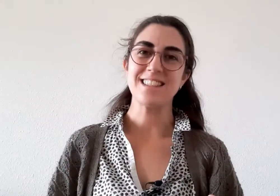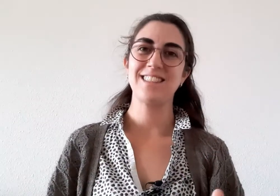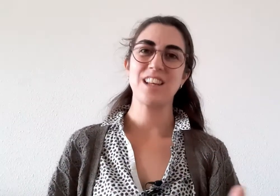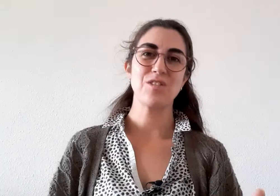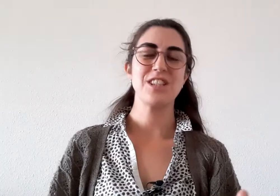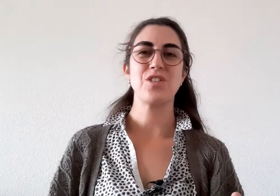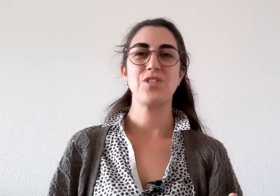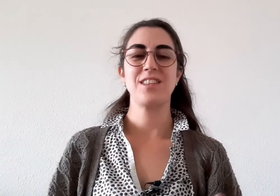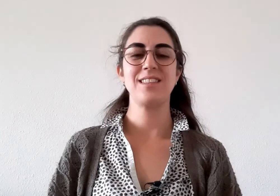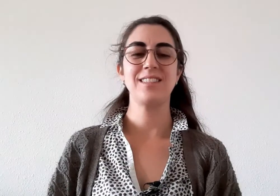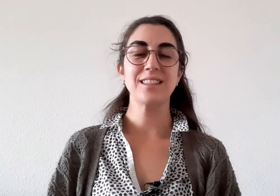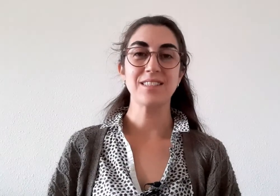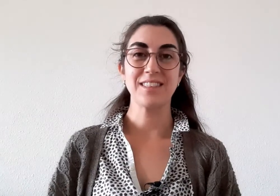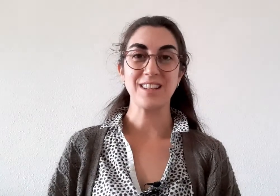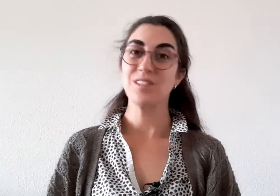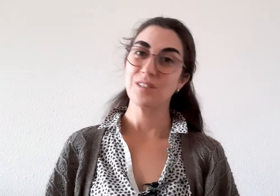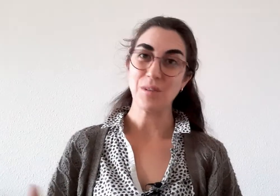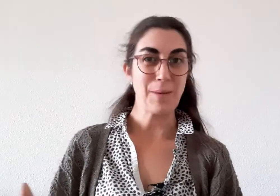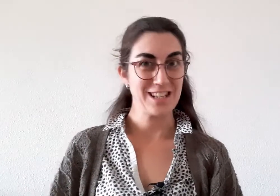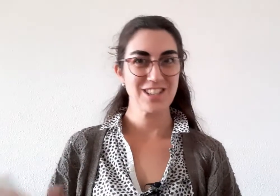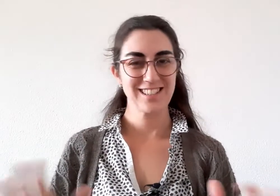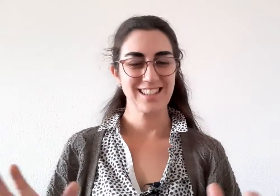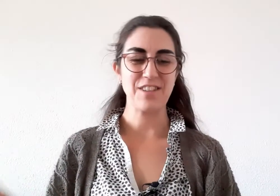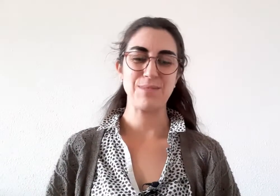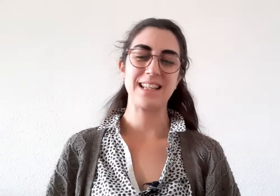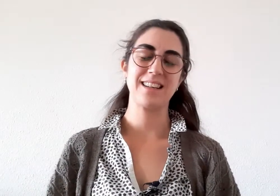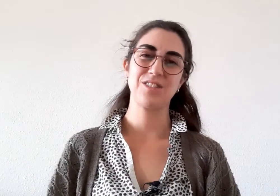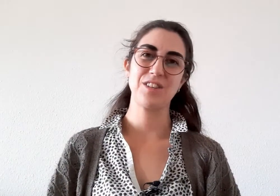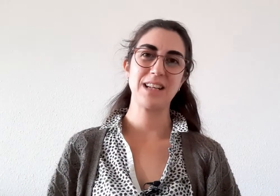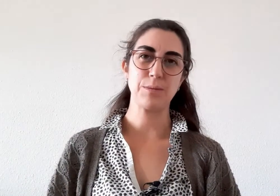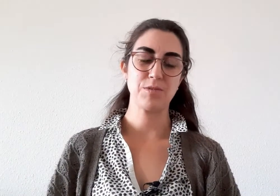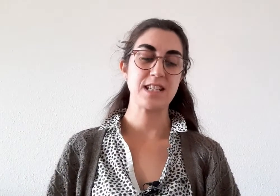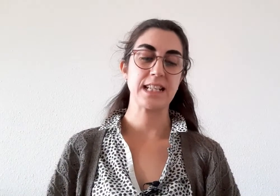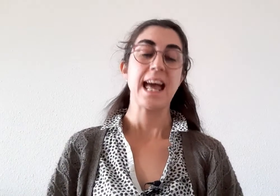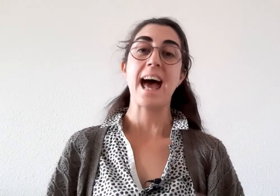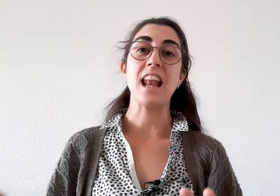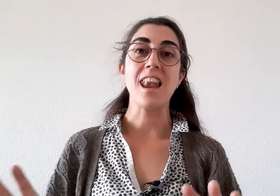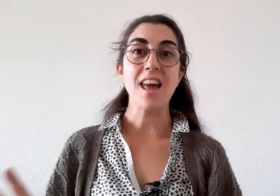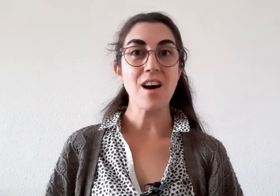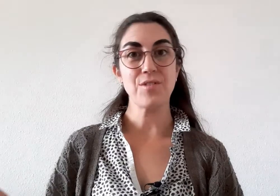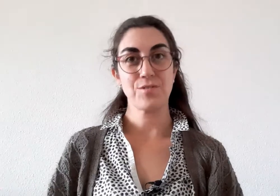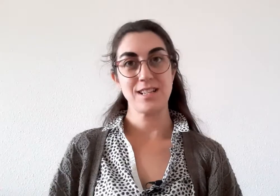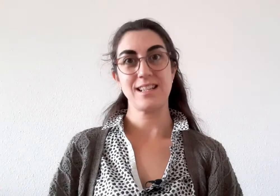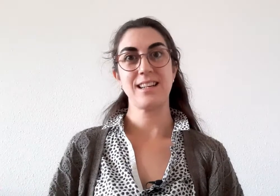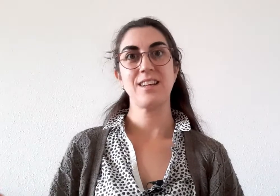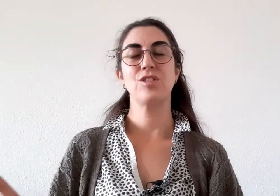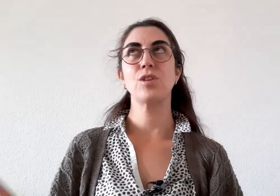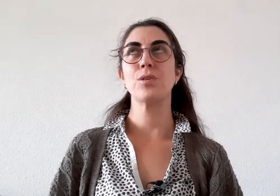they already know that these little things on the page can have meaning. And so it really helps with reading. And the love of reading is so